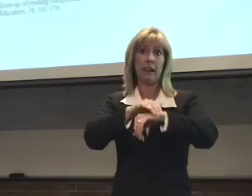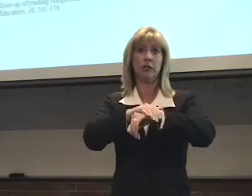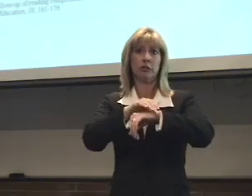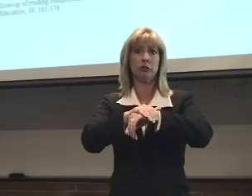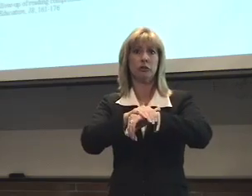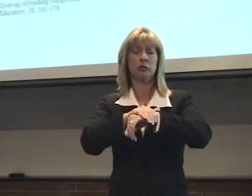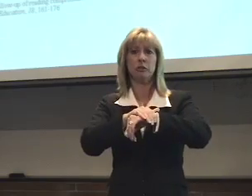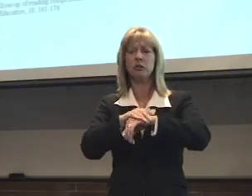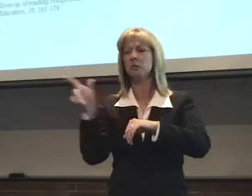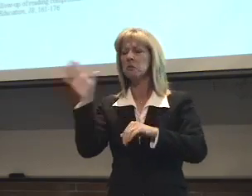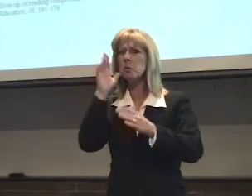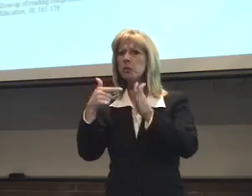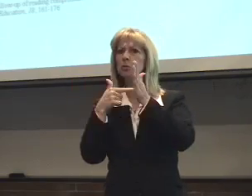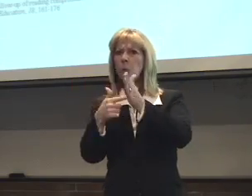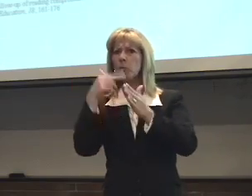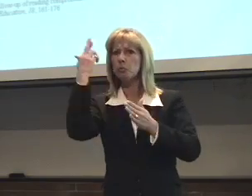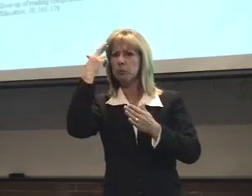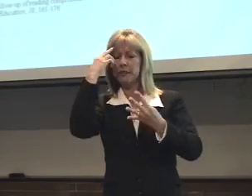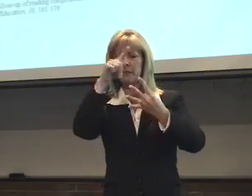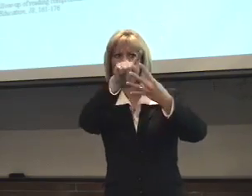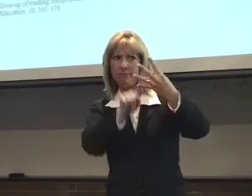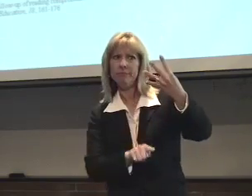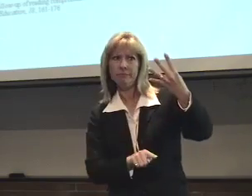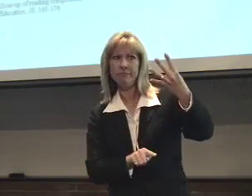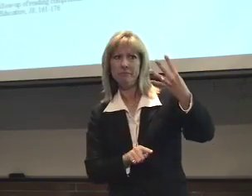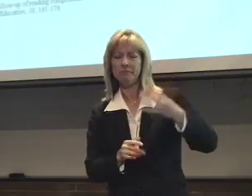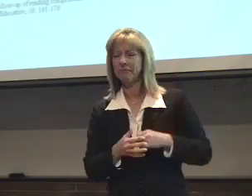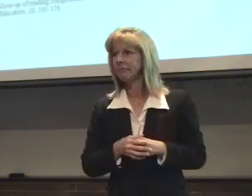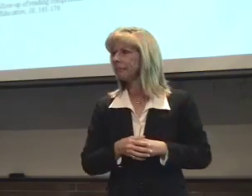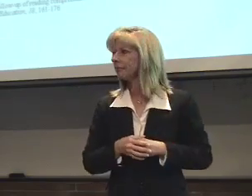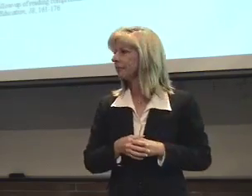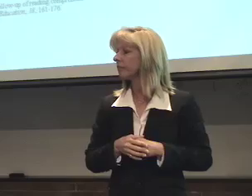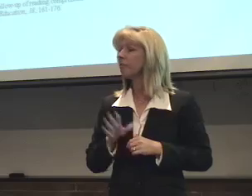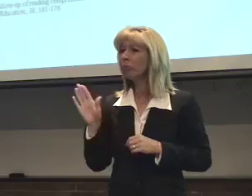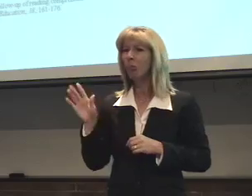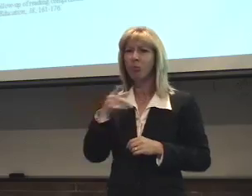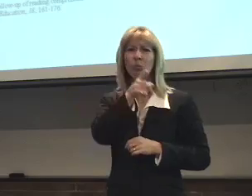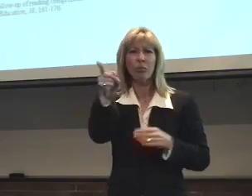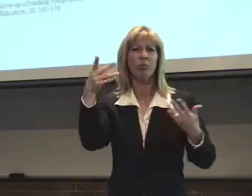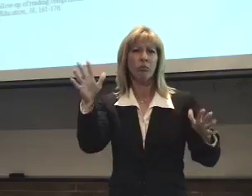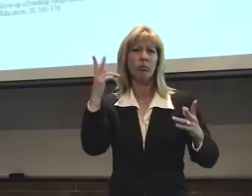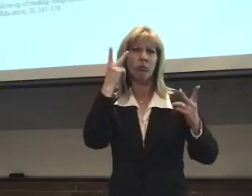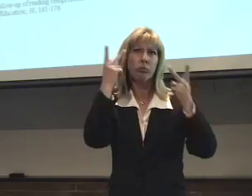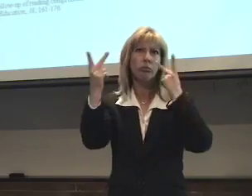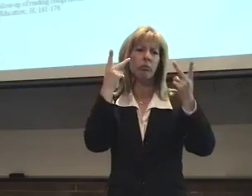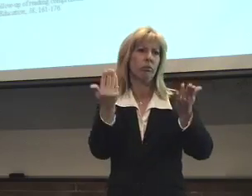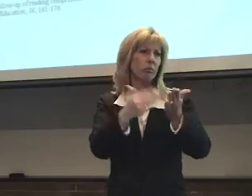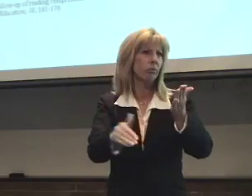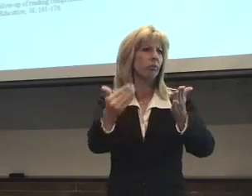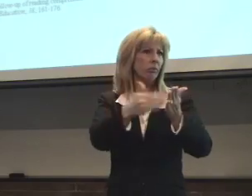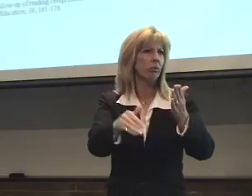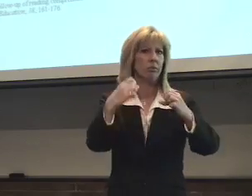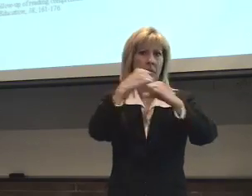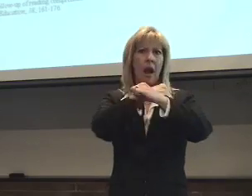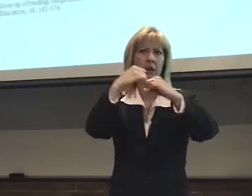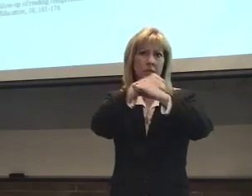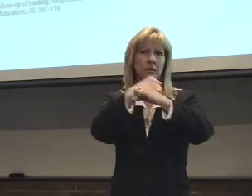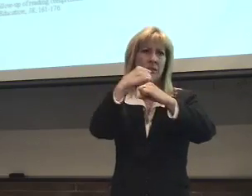I know you all have seen the statistic if you were in deaf ed or deaf or know anything about deafness. Very famous, year